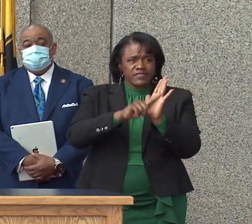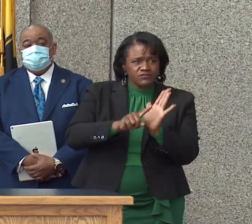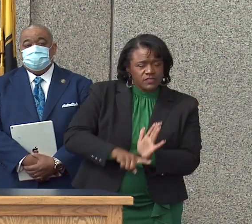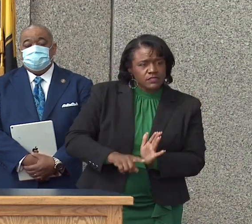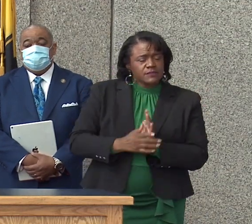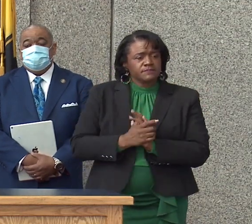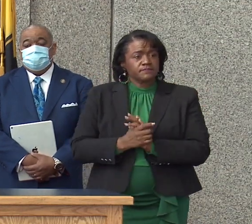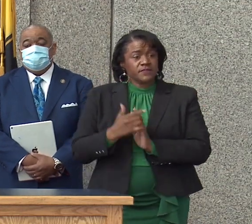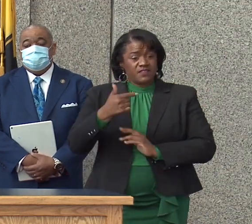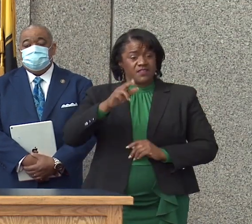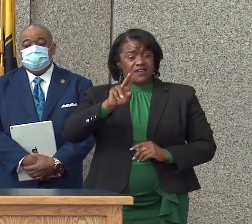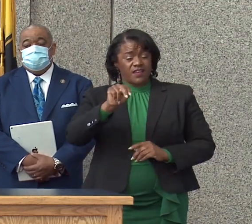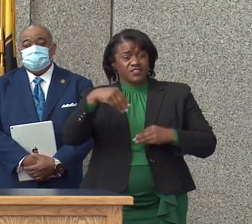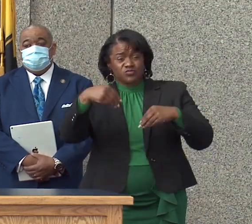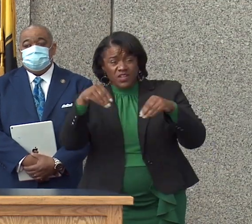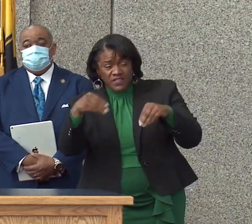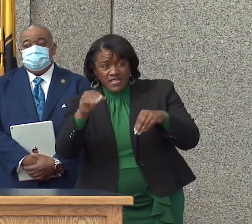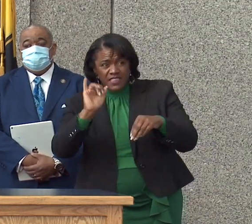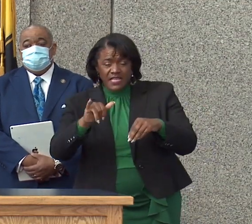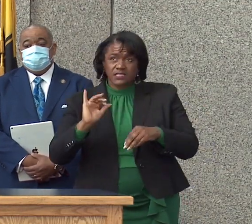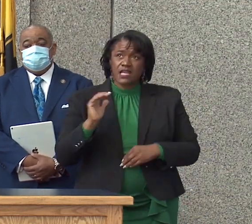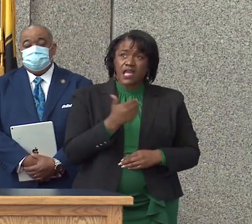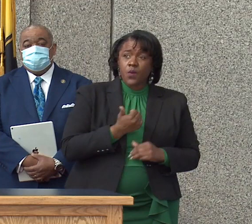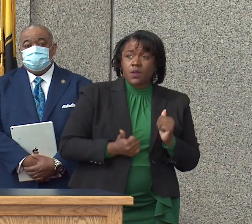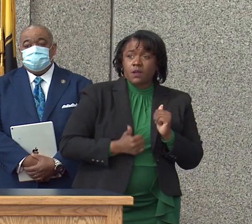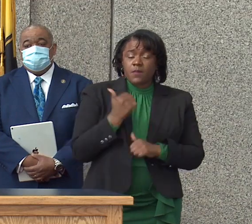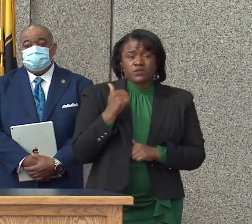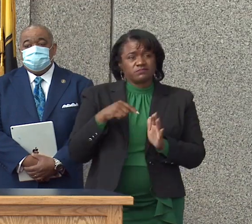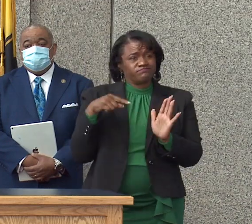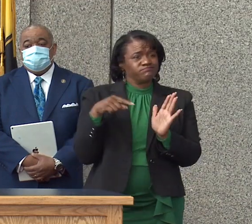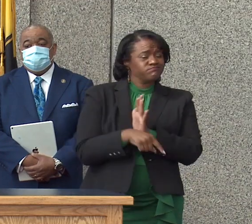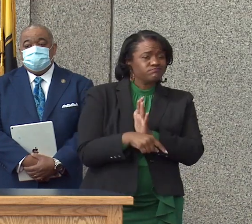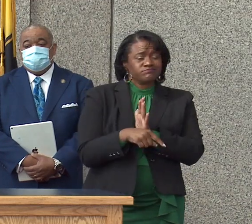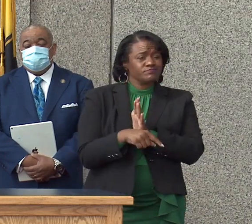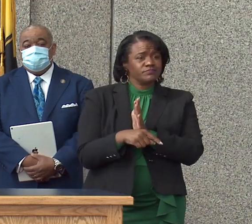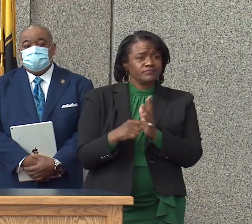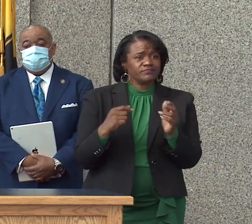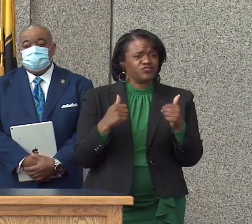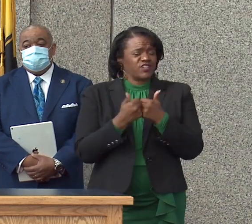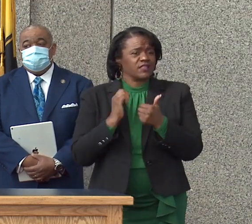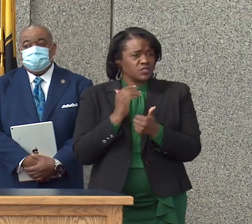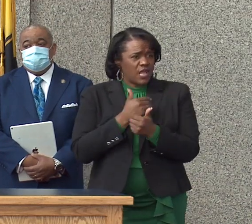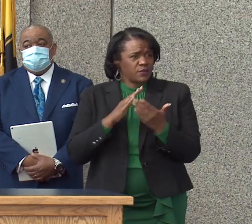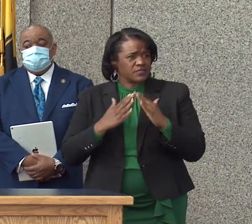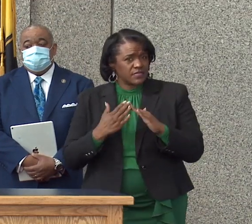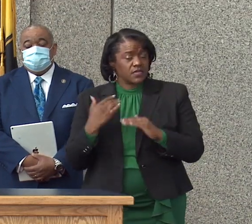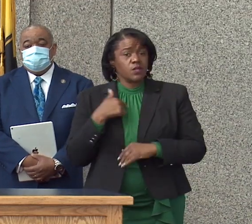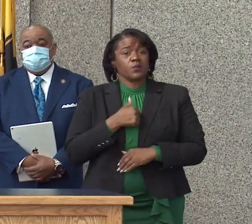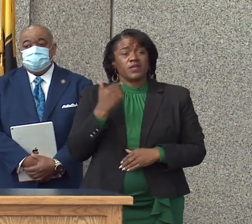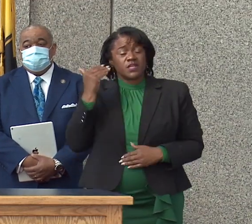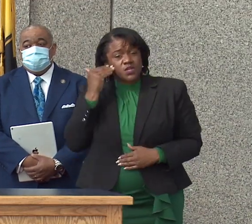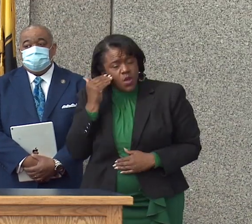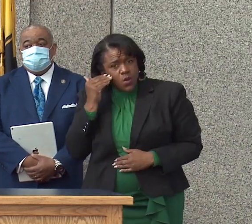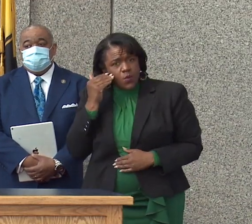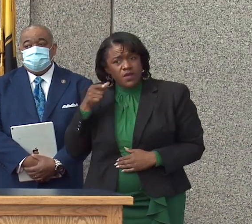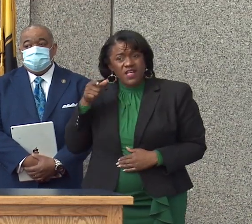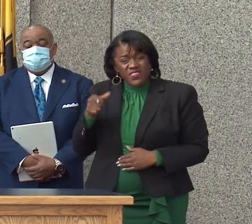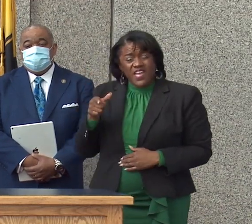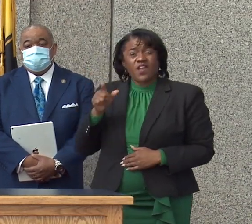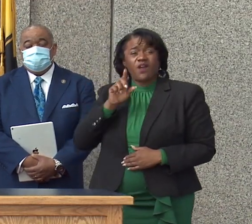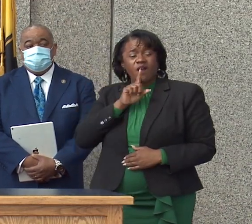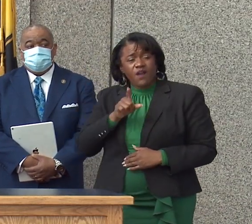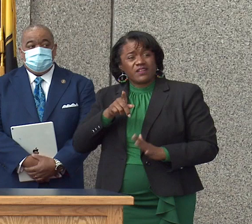suite. Gun trafficking is one of our most entrenched challenges in our city, and we know that these weapons are